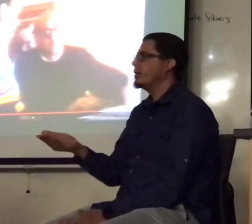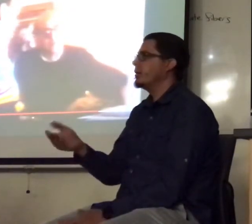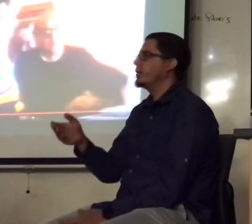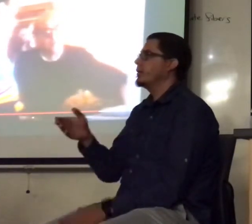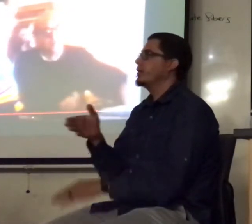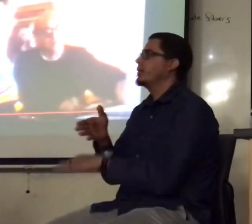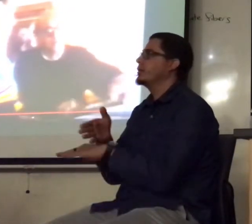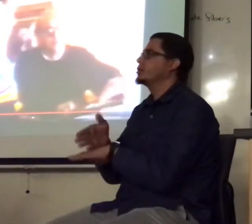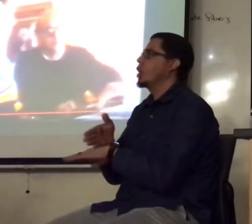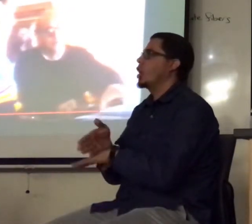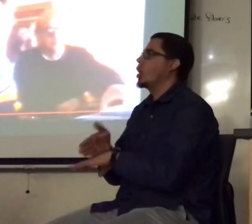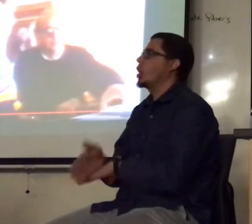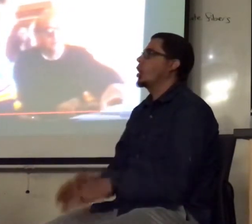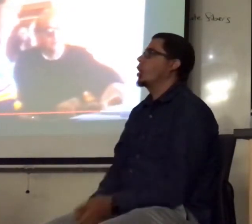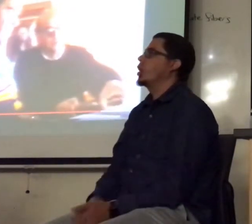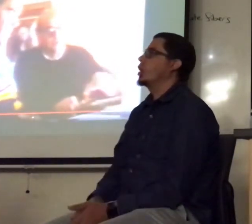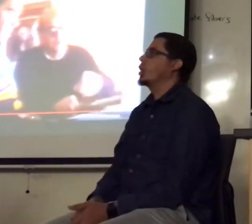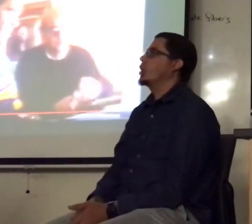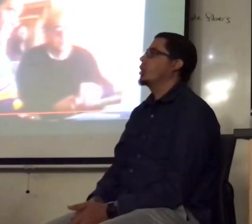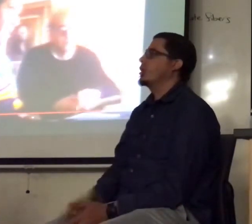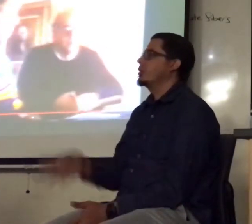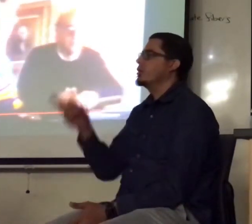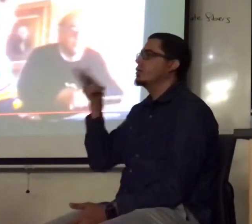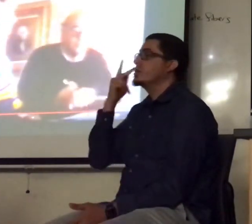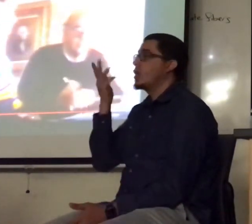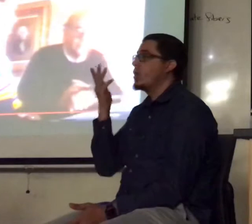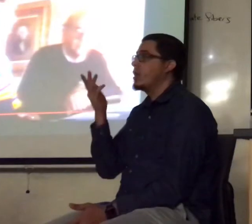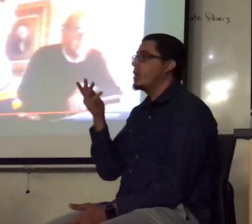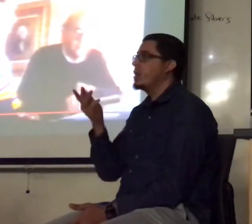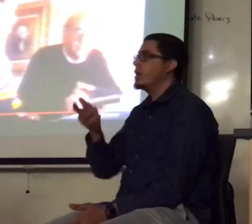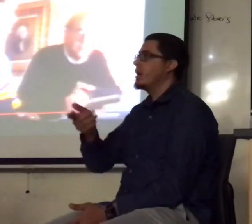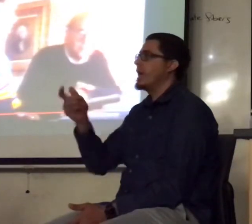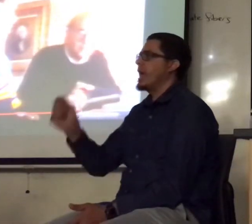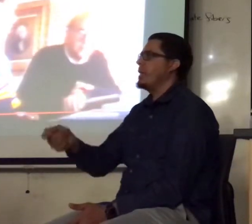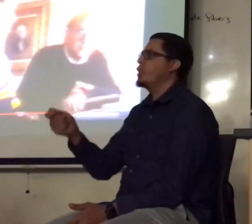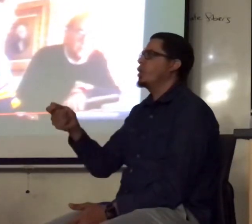Saw. Yeah. What'd you see? Hammer.